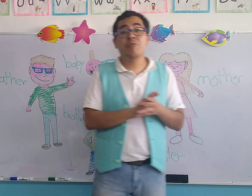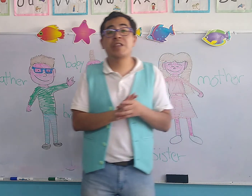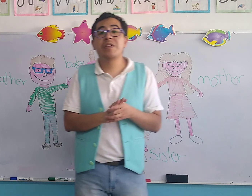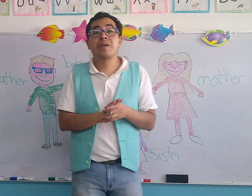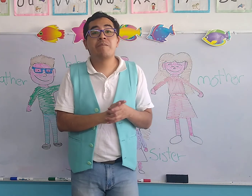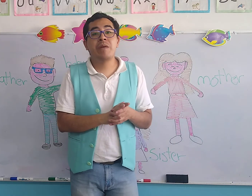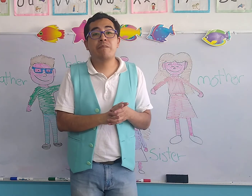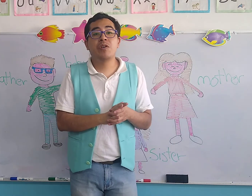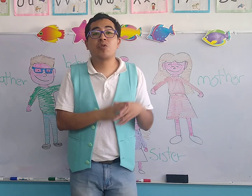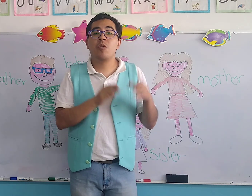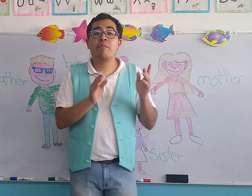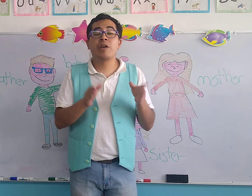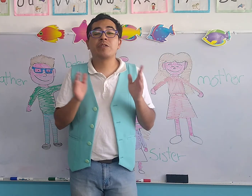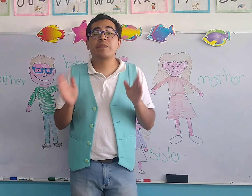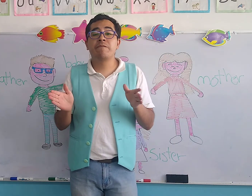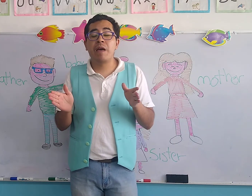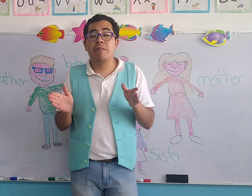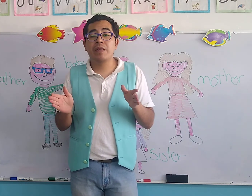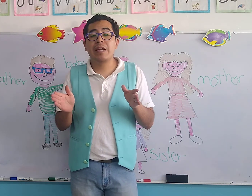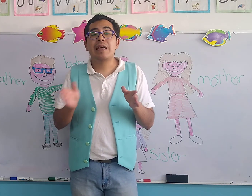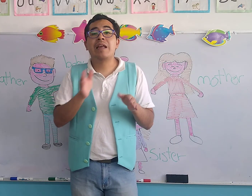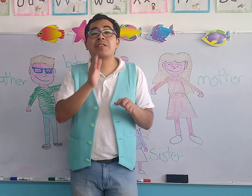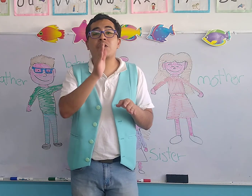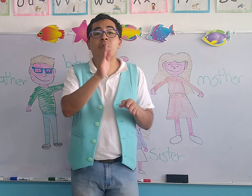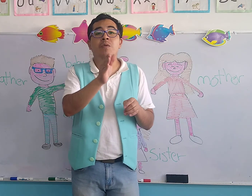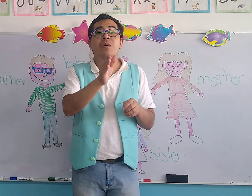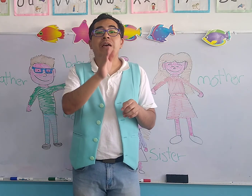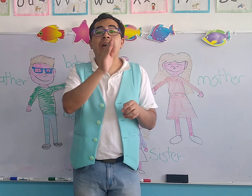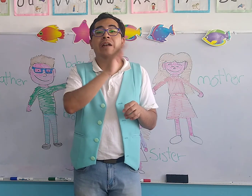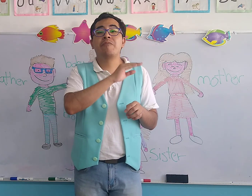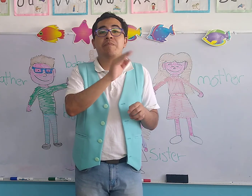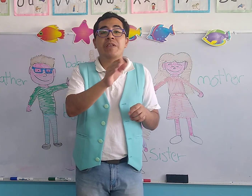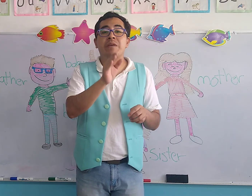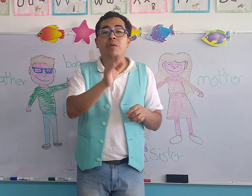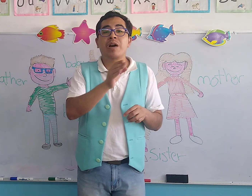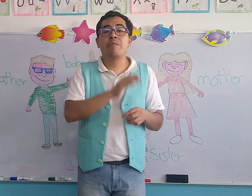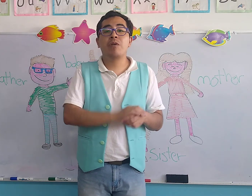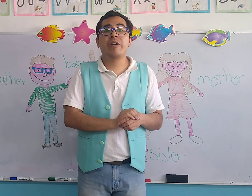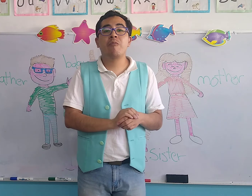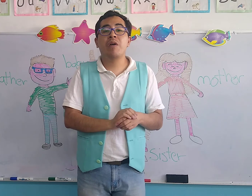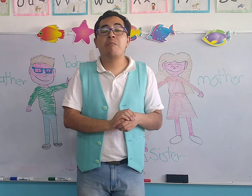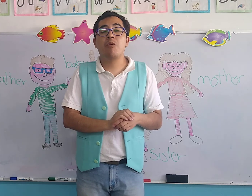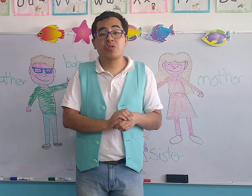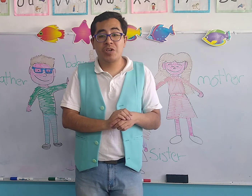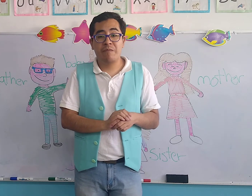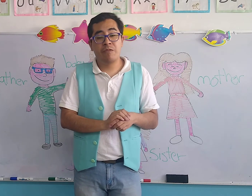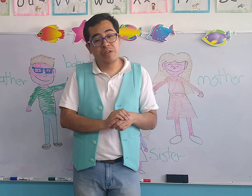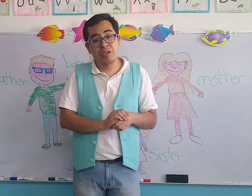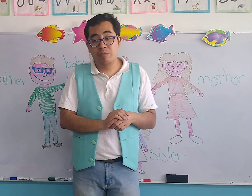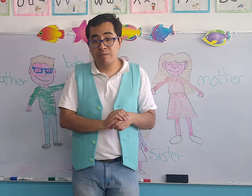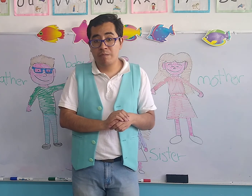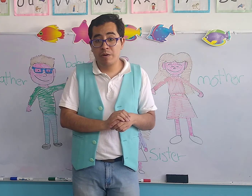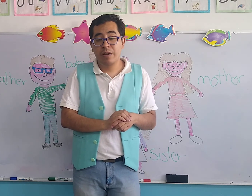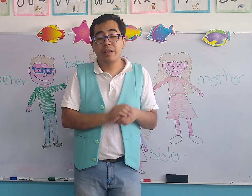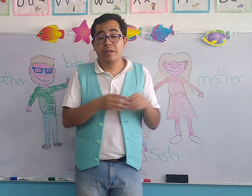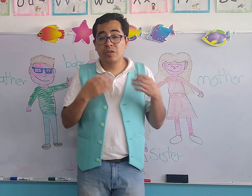with members or part of the family, let's go and repeat the vocabulary one more time. For this, remember, the